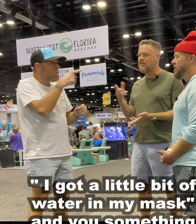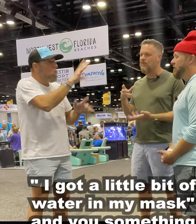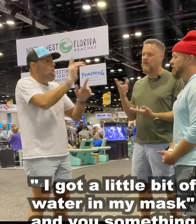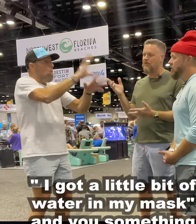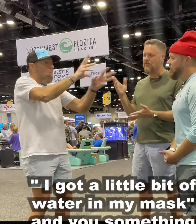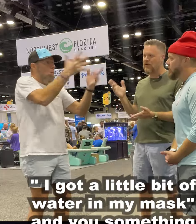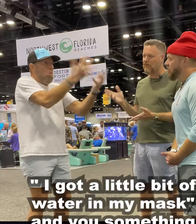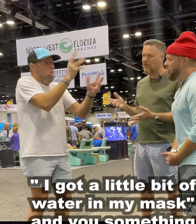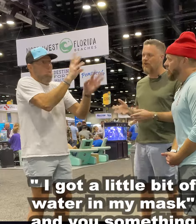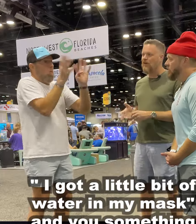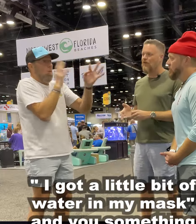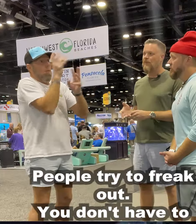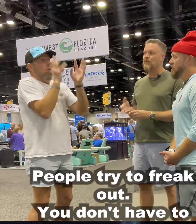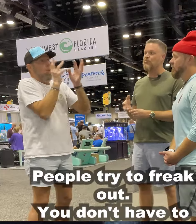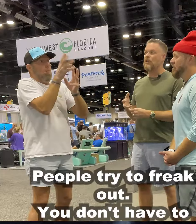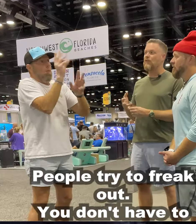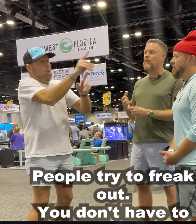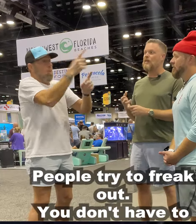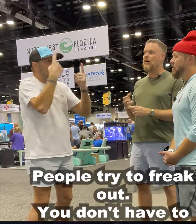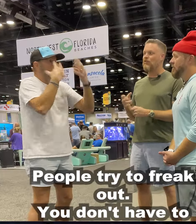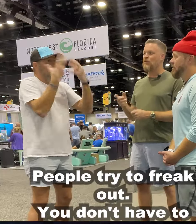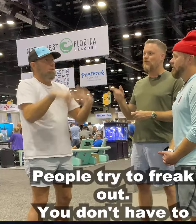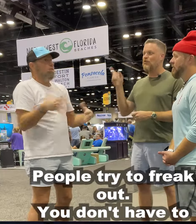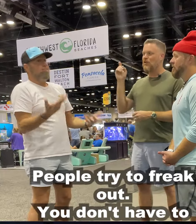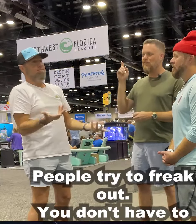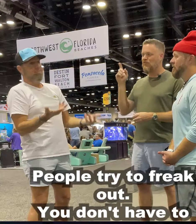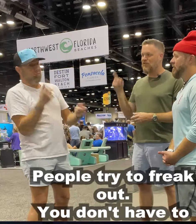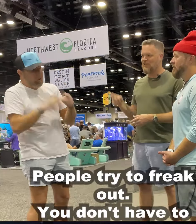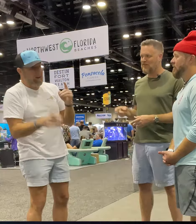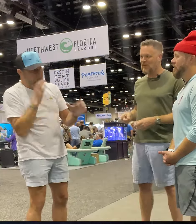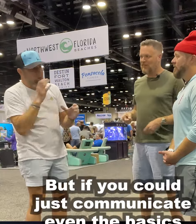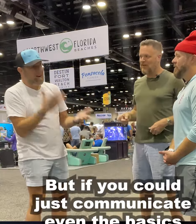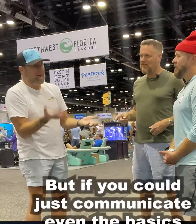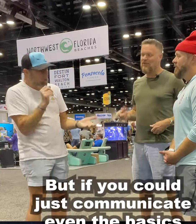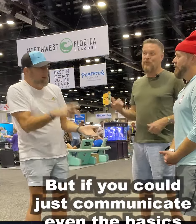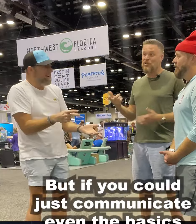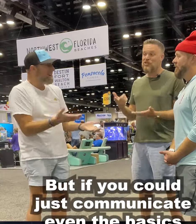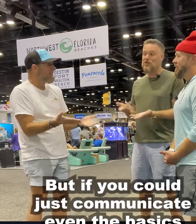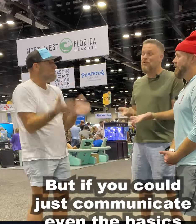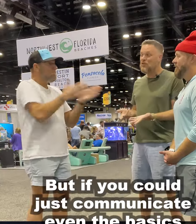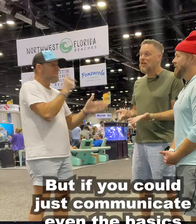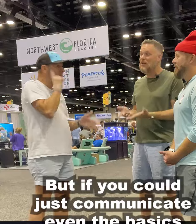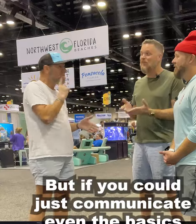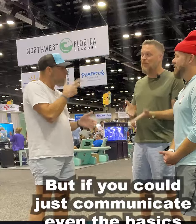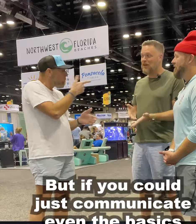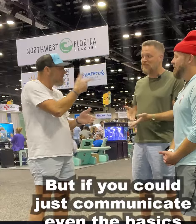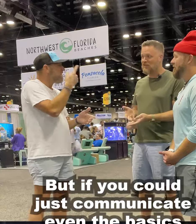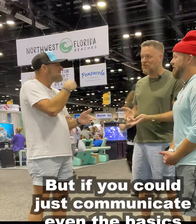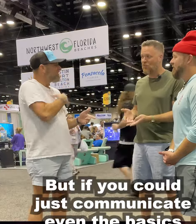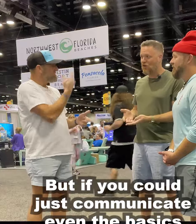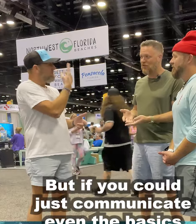something or whatever. People try to freak out. You don't have to hurry up and do this. But if you could just communicate even the basics underwater.